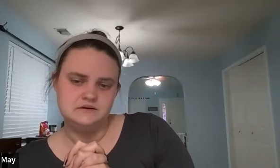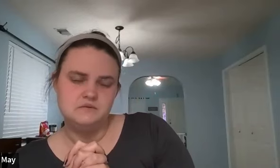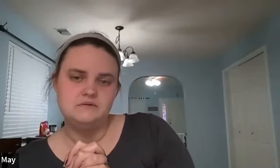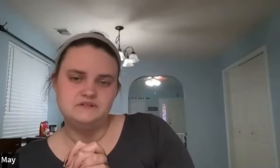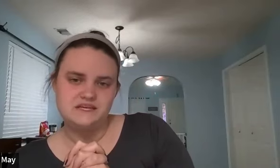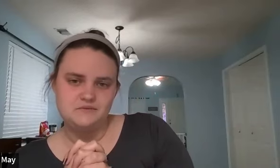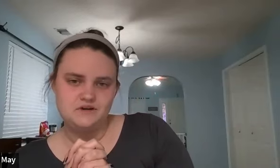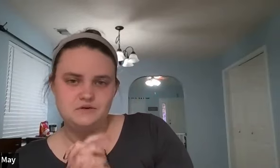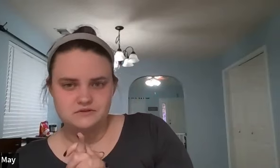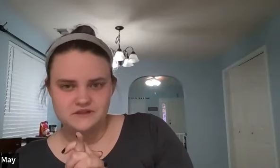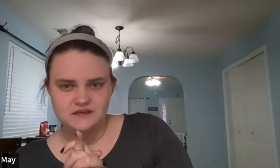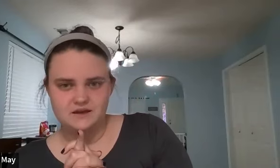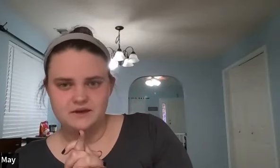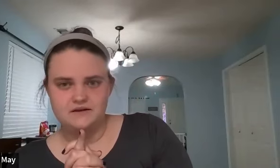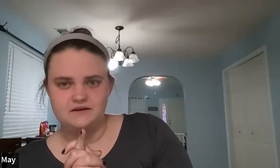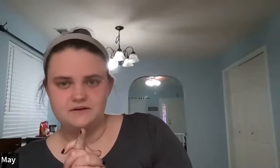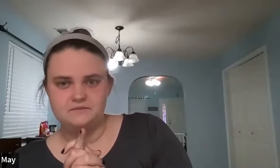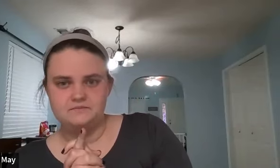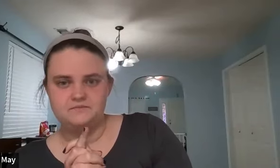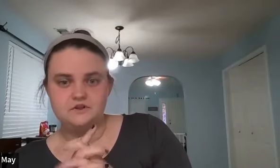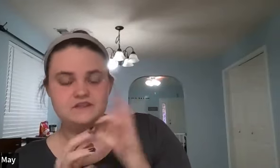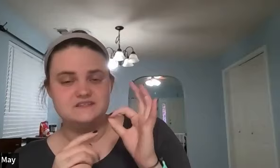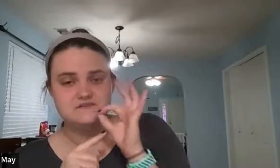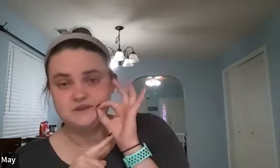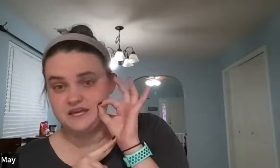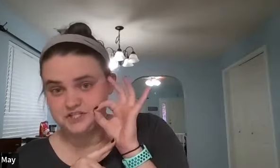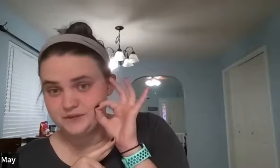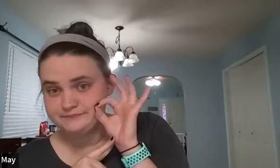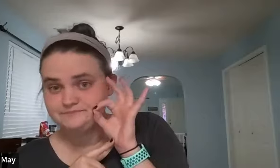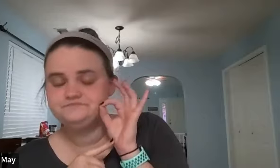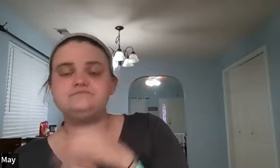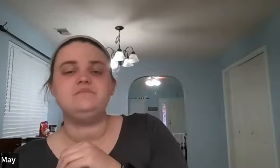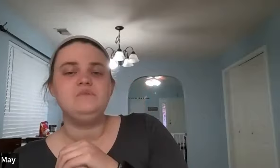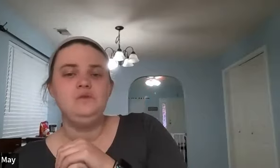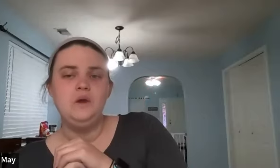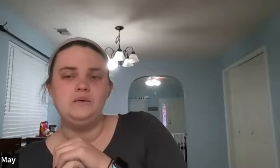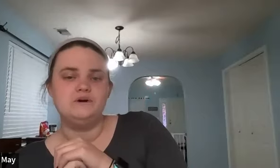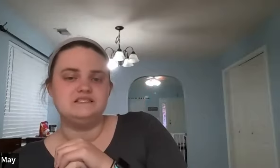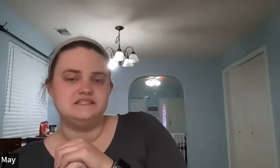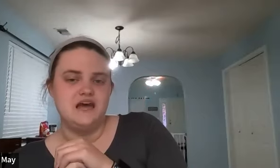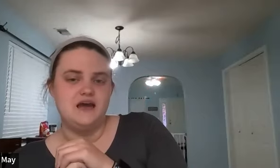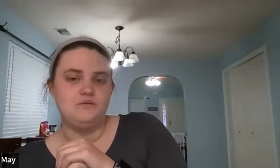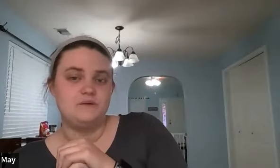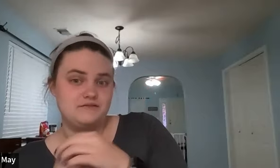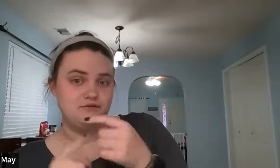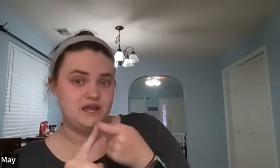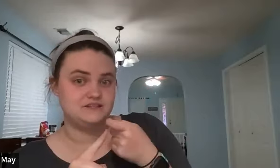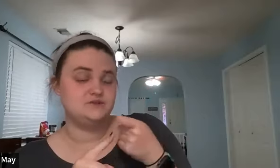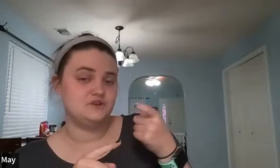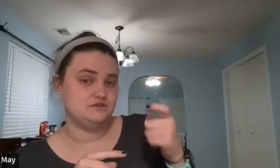Well, I will say one cool thing about learning the sign for like ketchup is that one of my friends, who's also